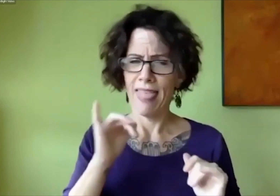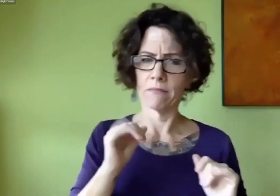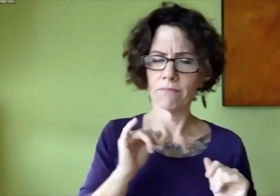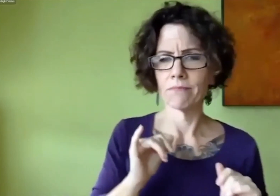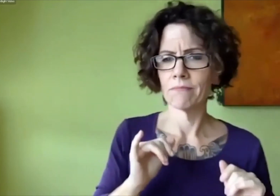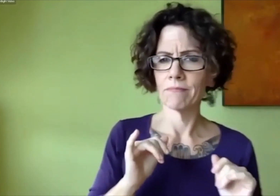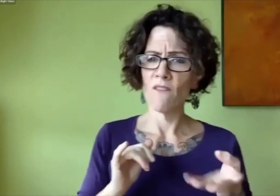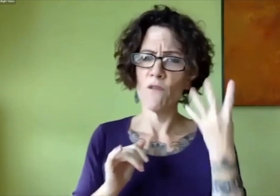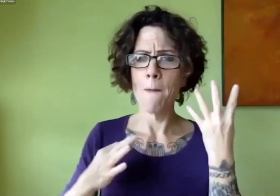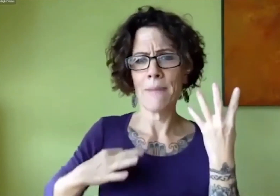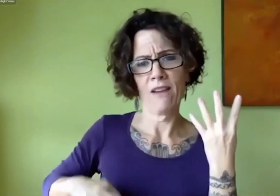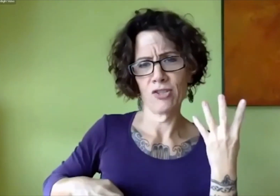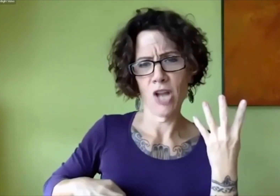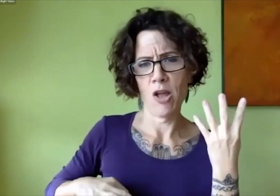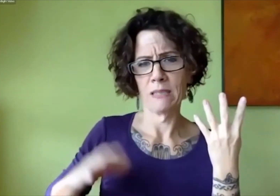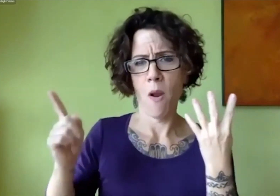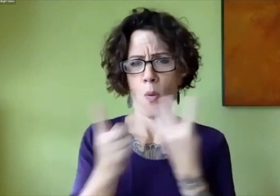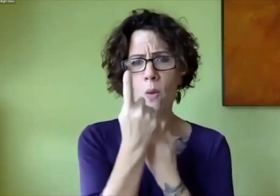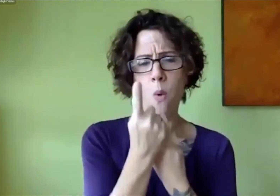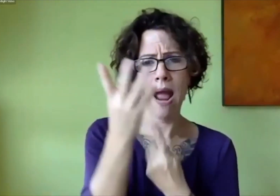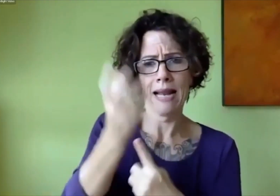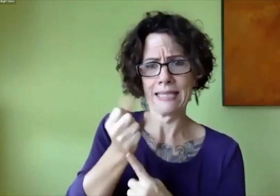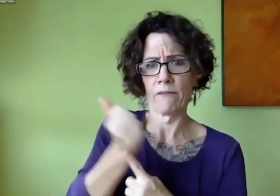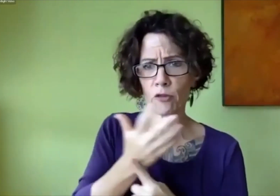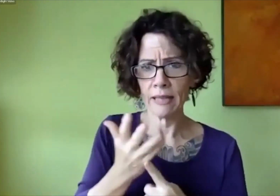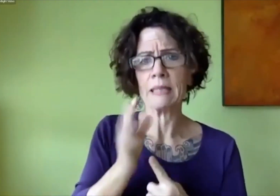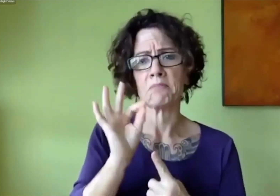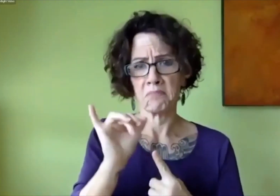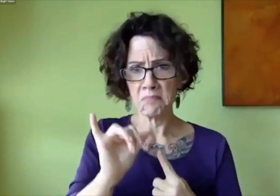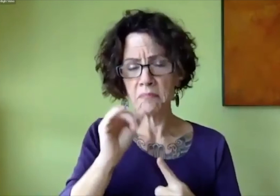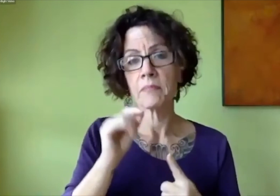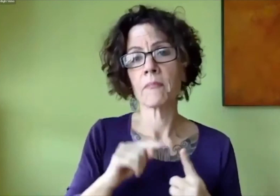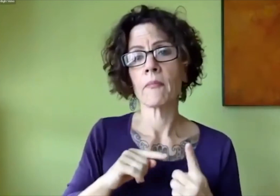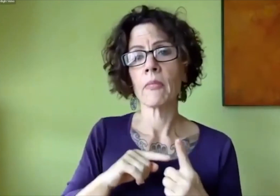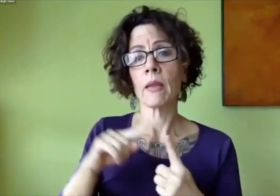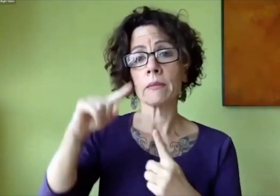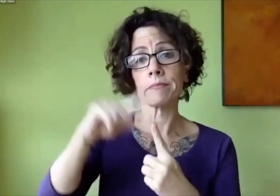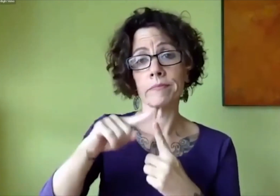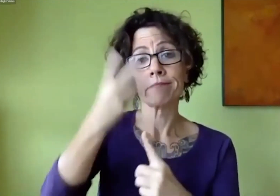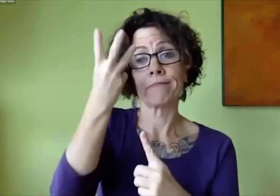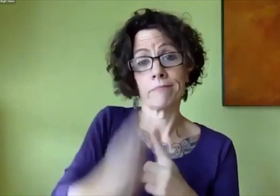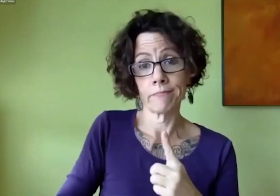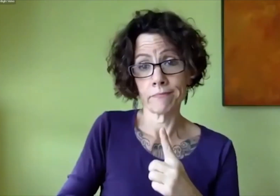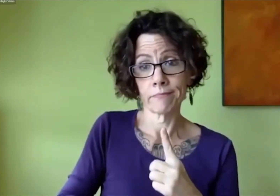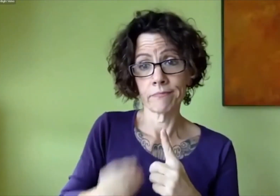Okay. So there's 4 beneficiaries. One person will be receiving everything.